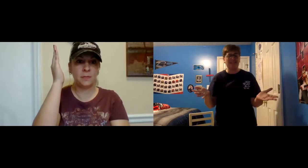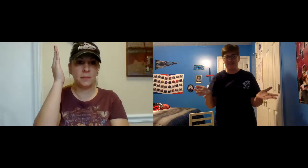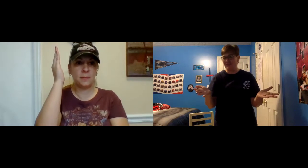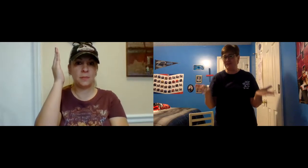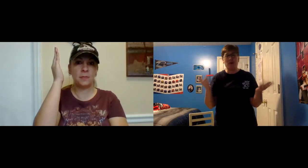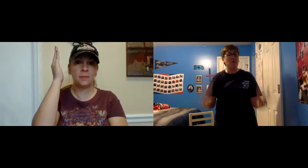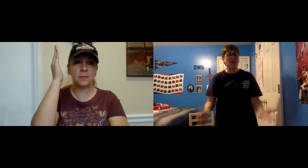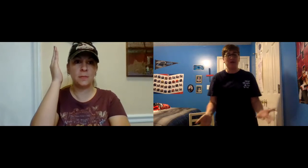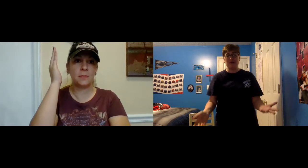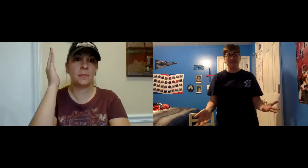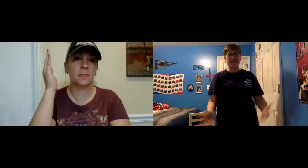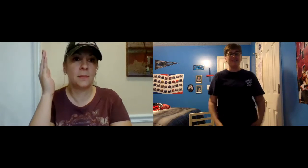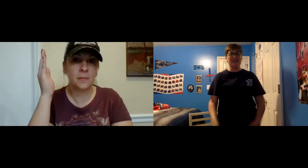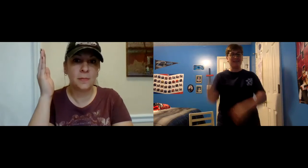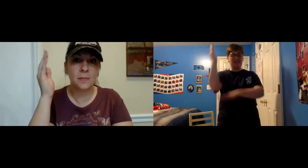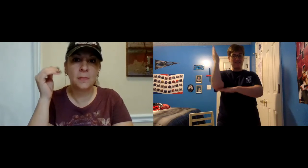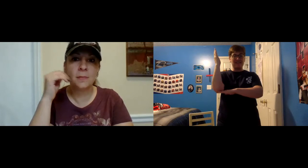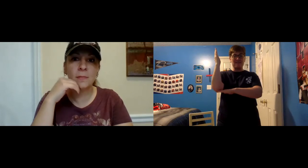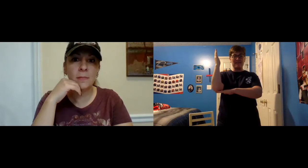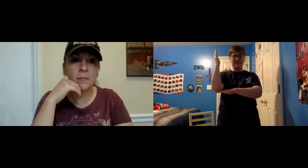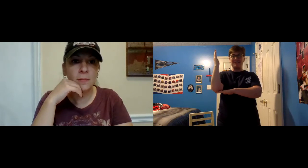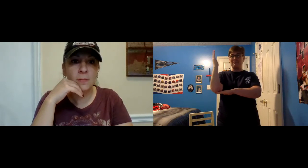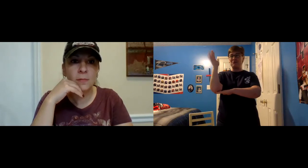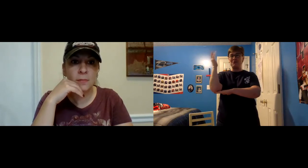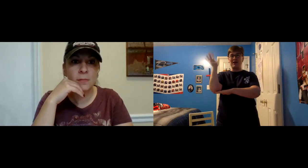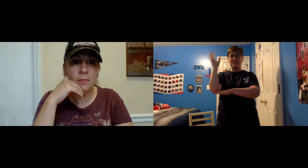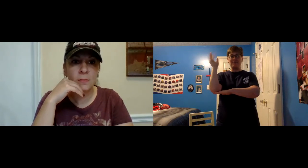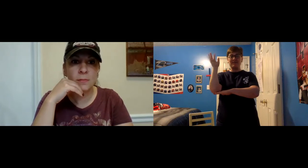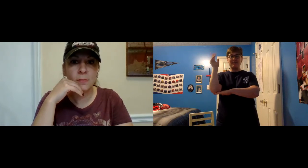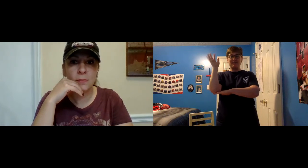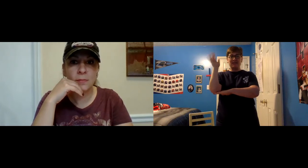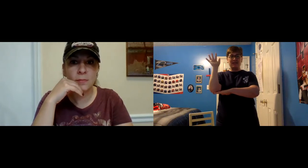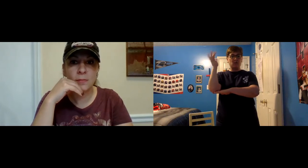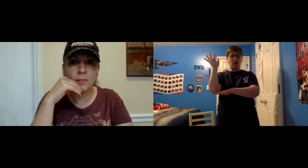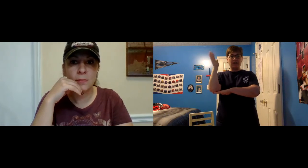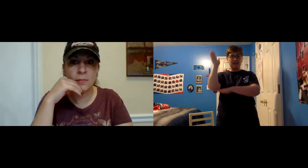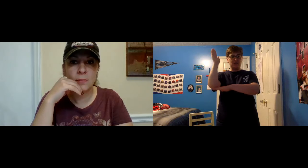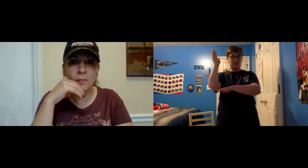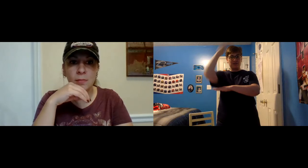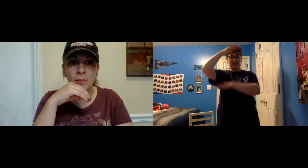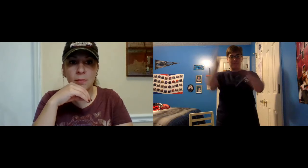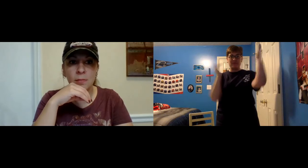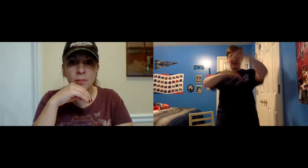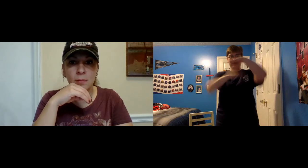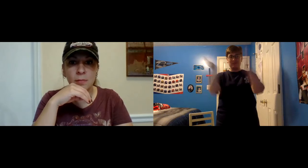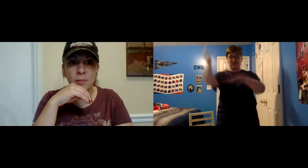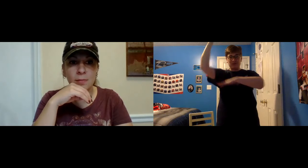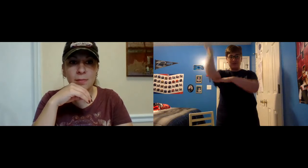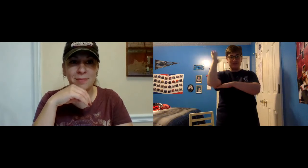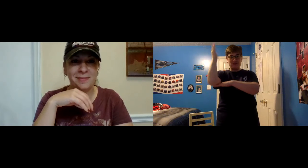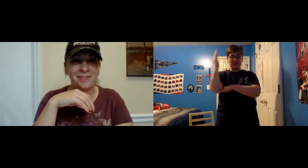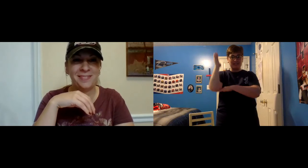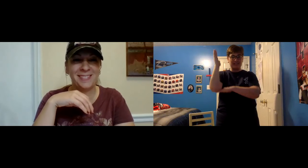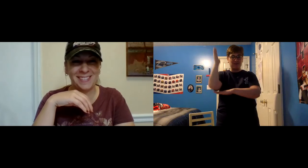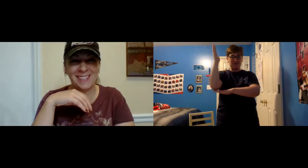me, that just feels so weird to do that. Because I feel like I'm like some little, like walk like an Egyptian type, I'm going to start doing